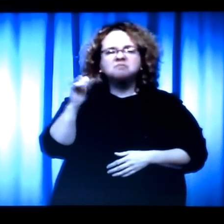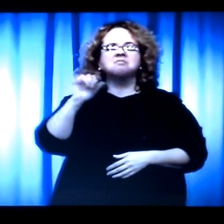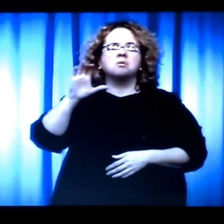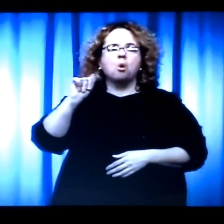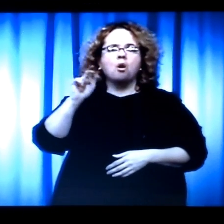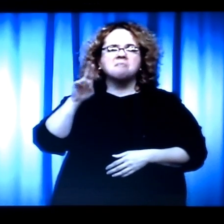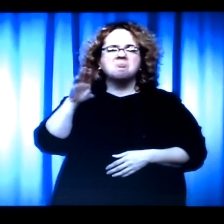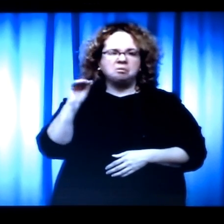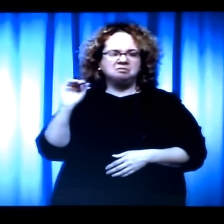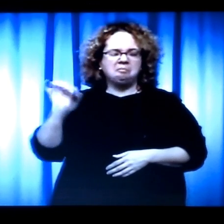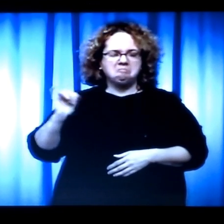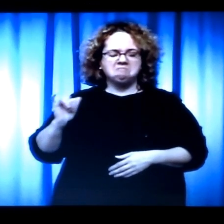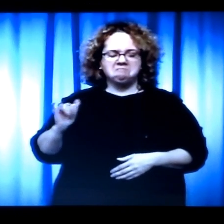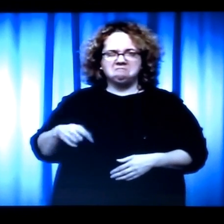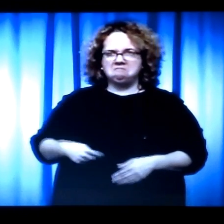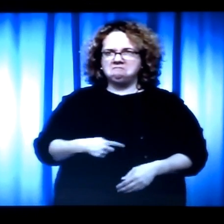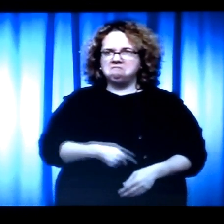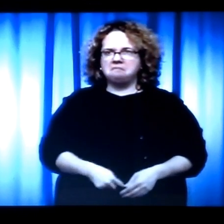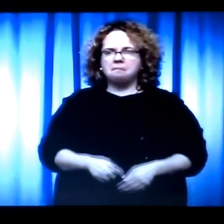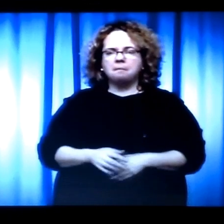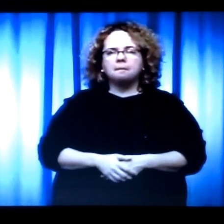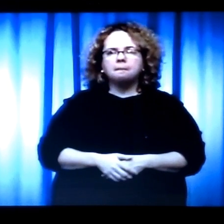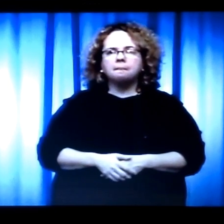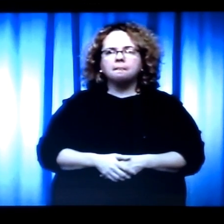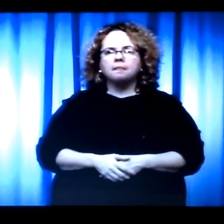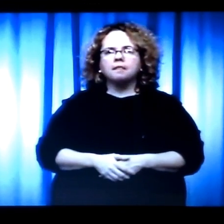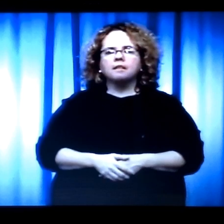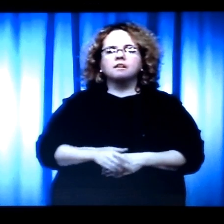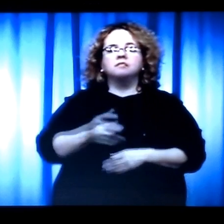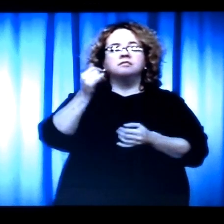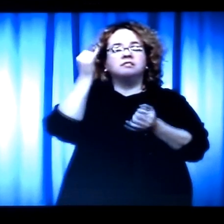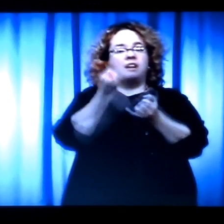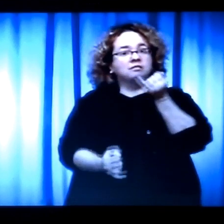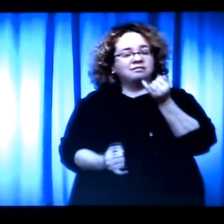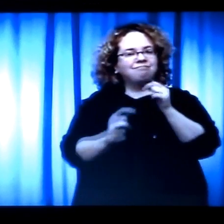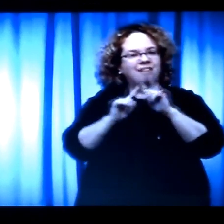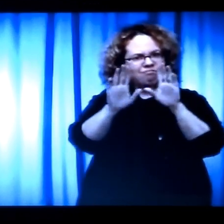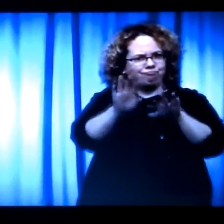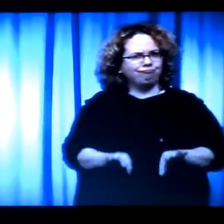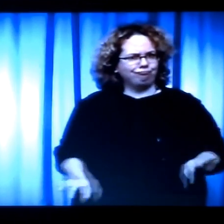Vitamin K is imperative to this entire digestive process. We need the amino acids.